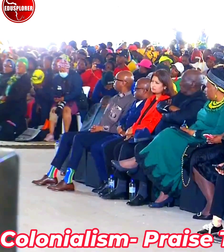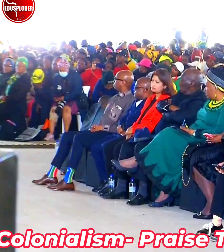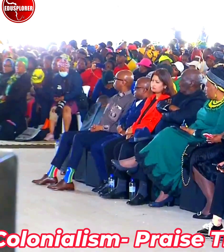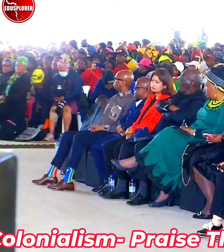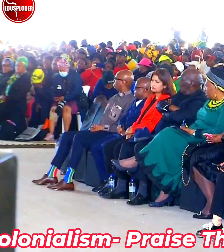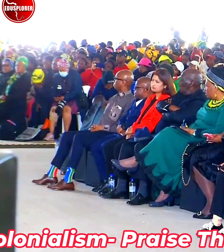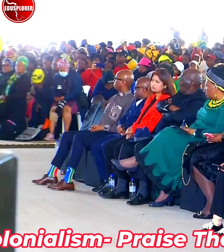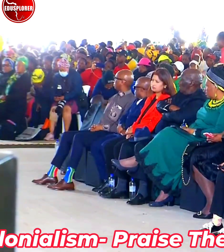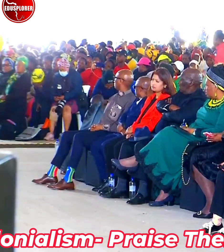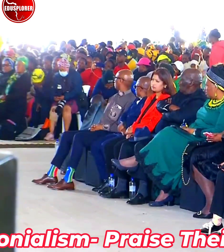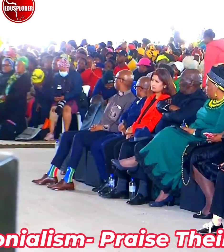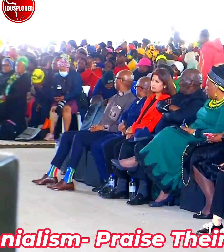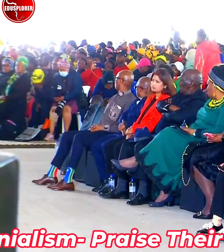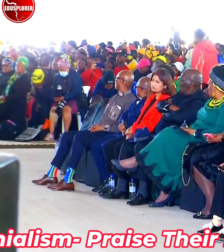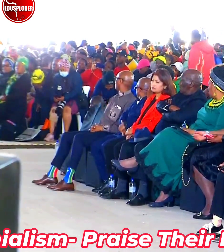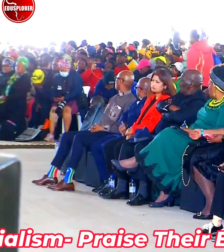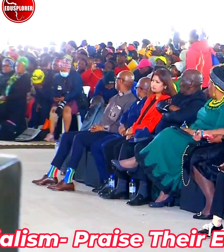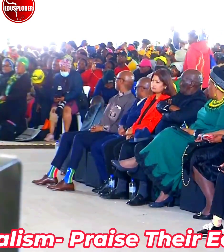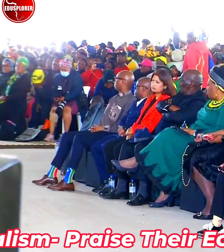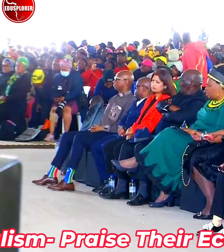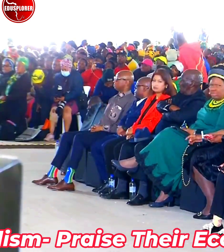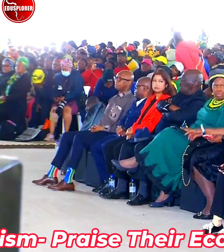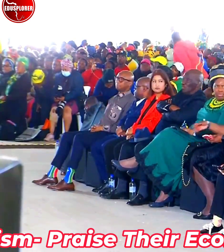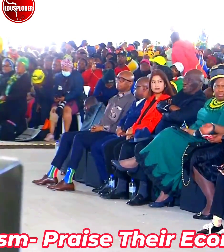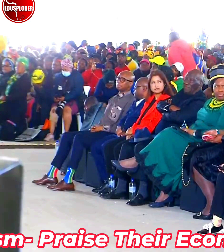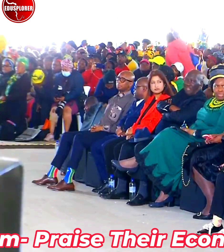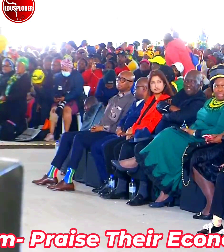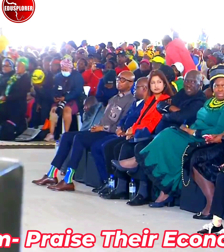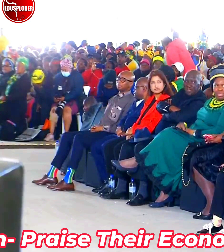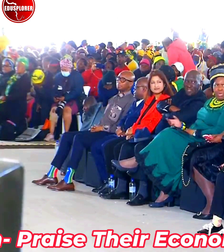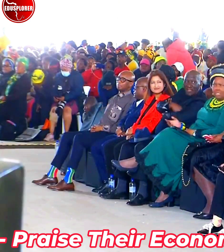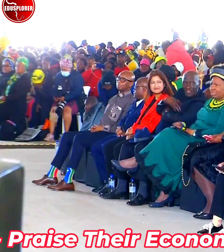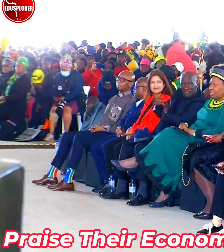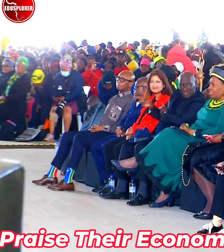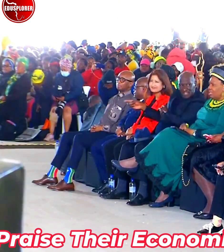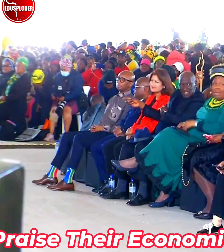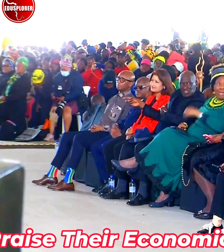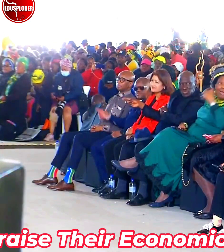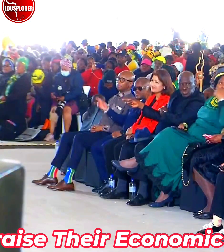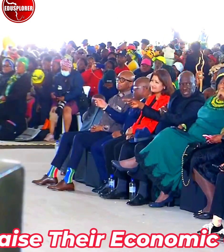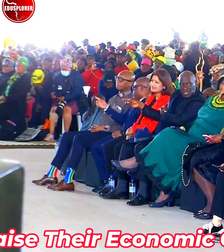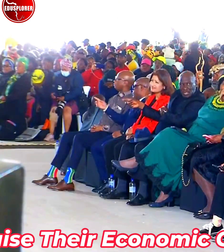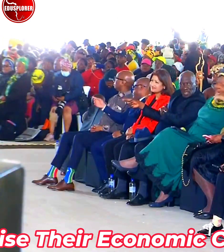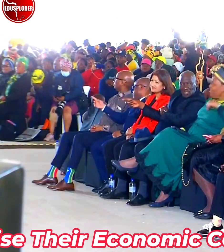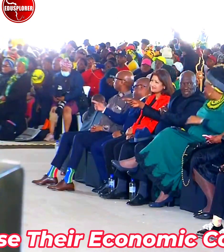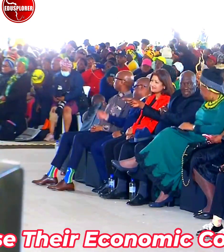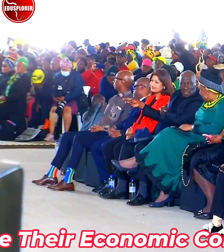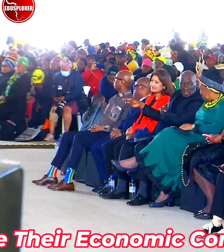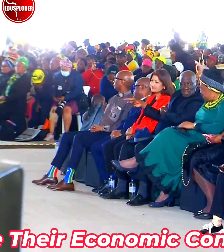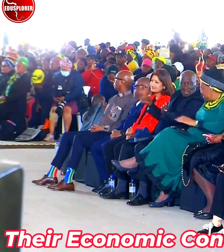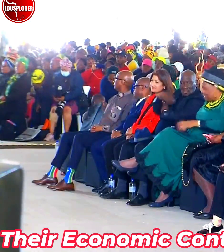excelling in areas once closed to women, as engineers, as